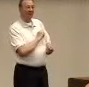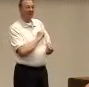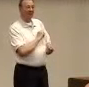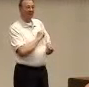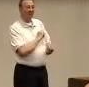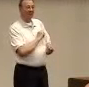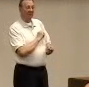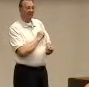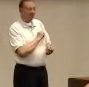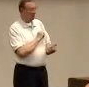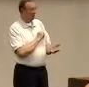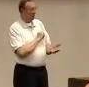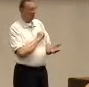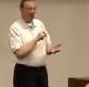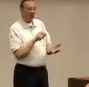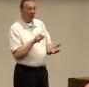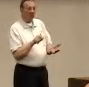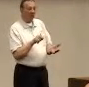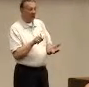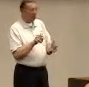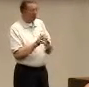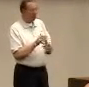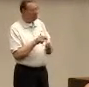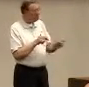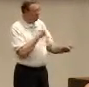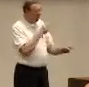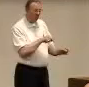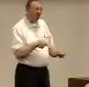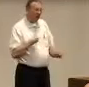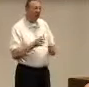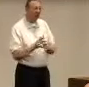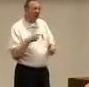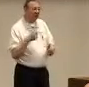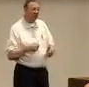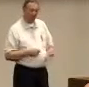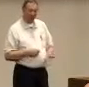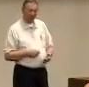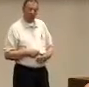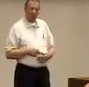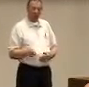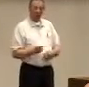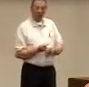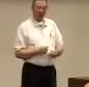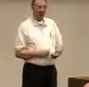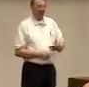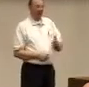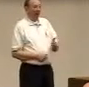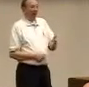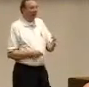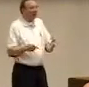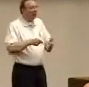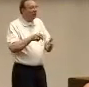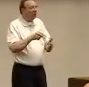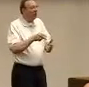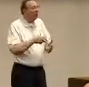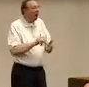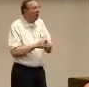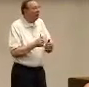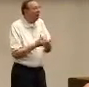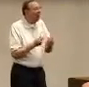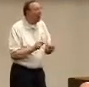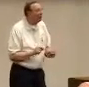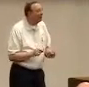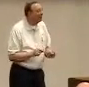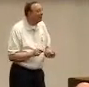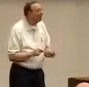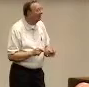with our staff. Guys, I see what you're saying, but I just think actually Jesus is saying this. Oh, you're right. Oh.